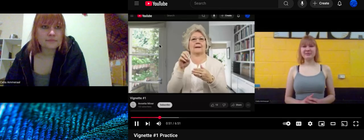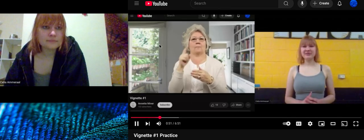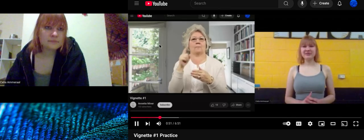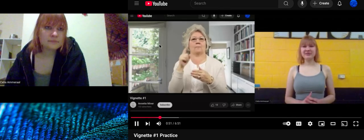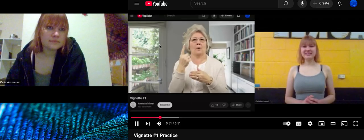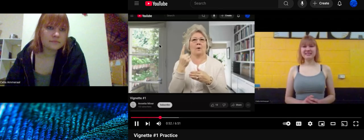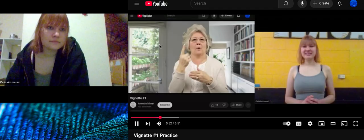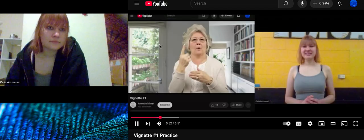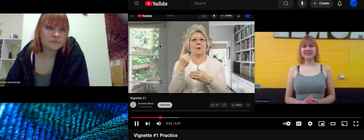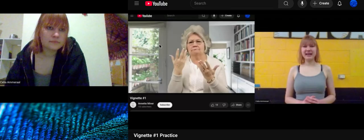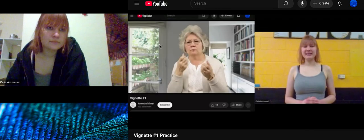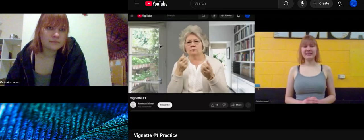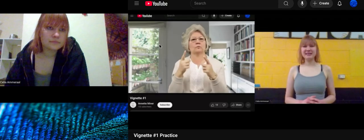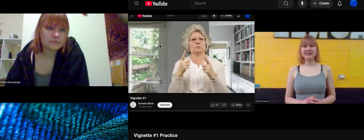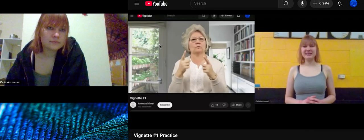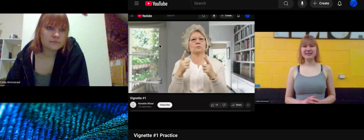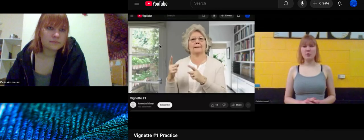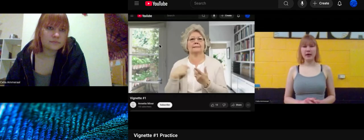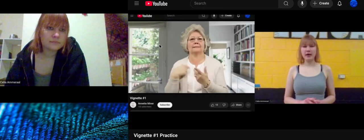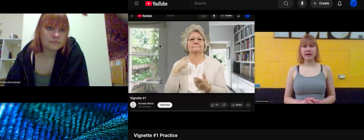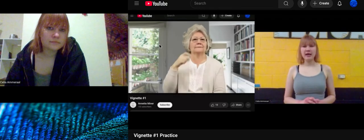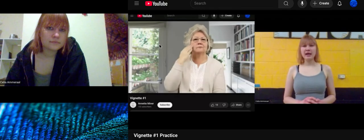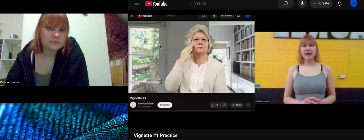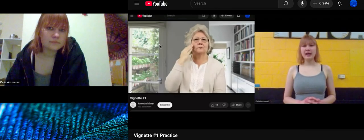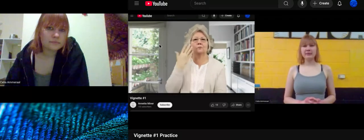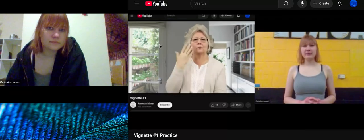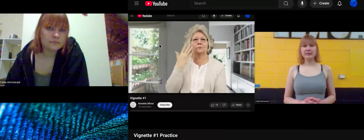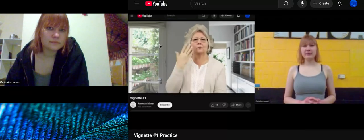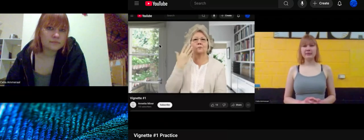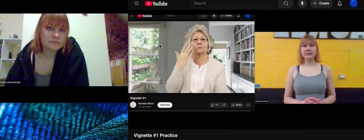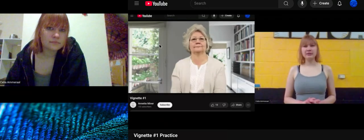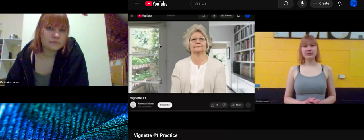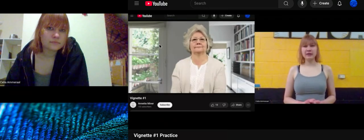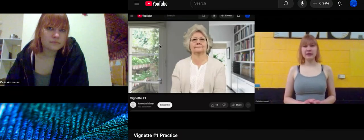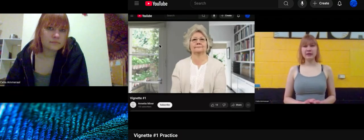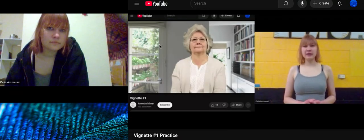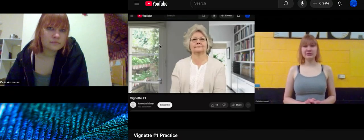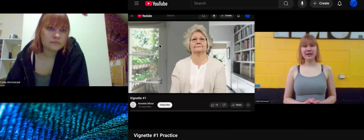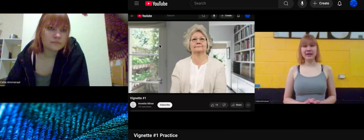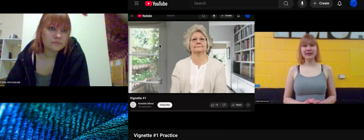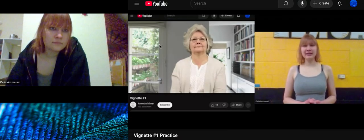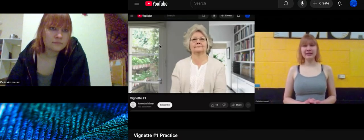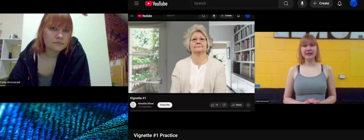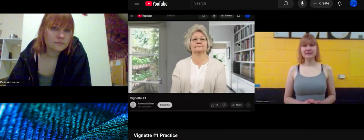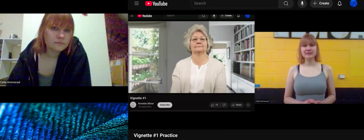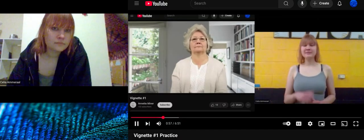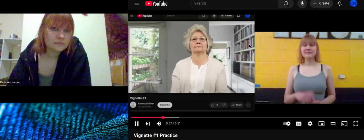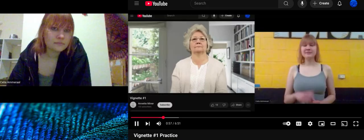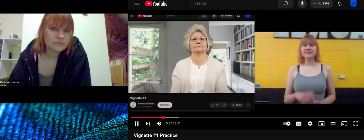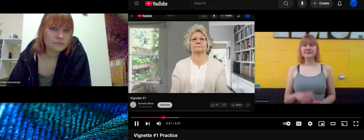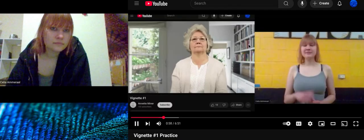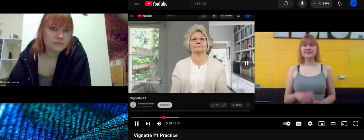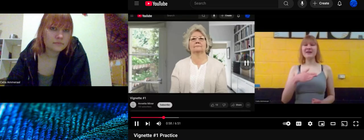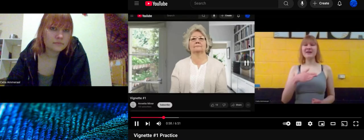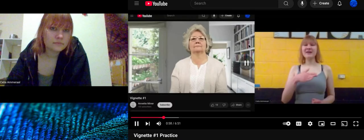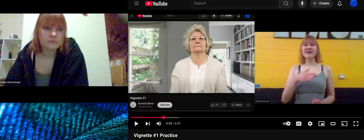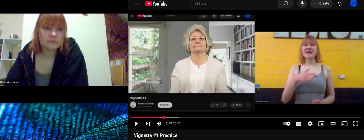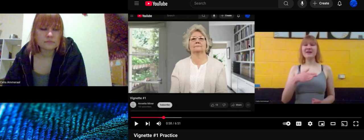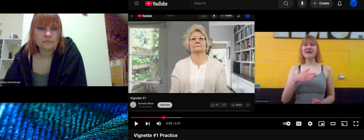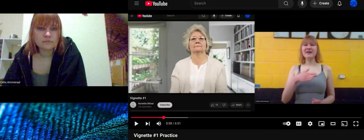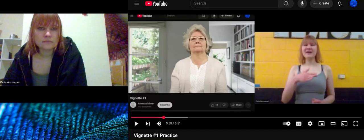And the results said that I had diabetes type 1. And I was just curious what I should do next. Sure, I'd be happy to help you with